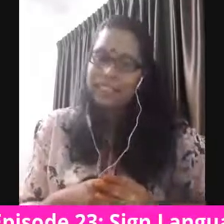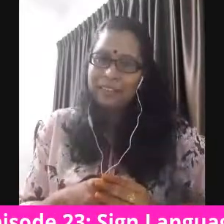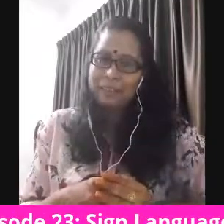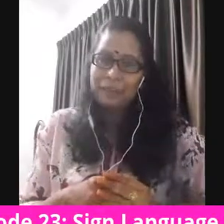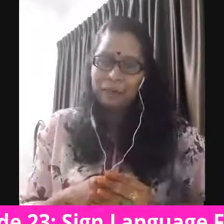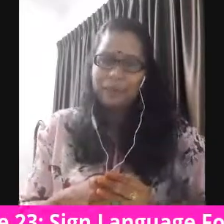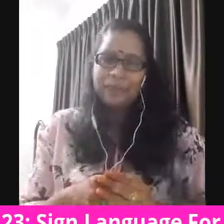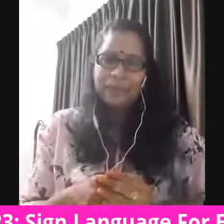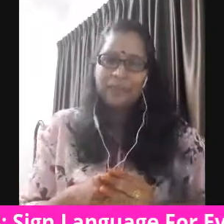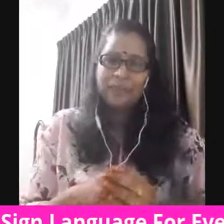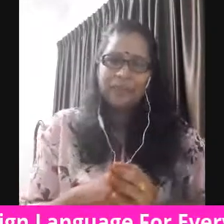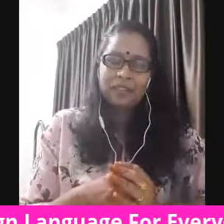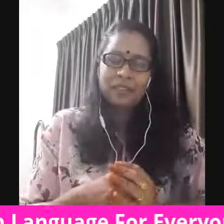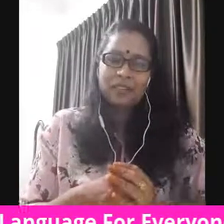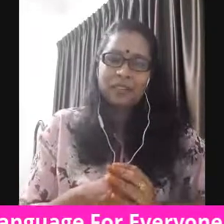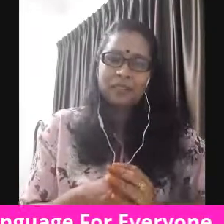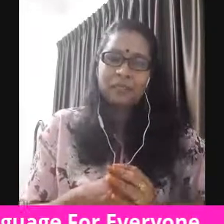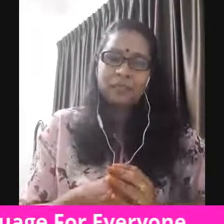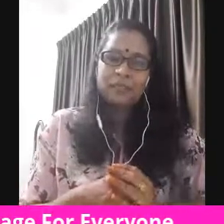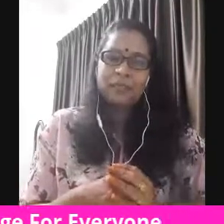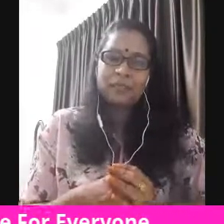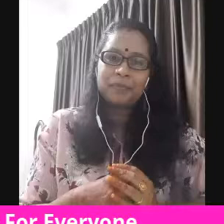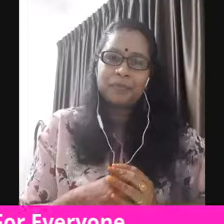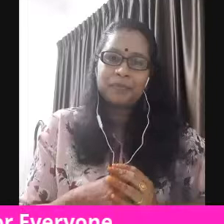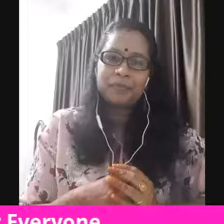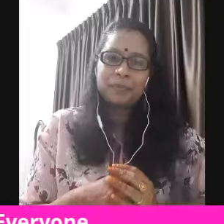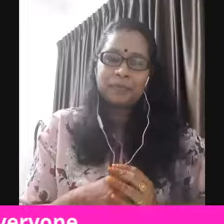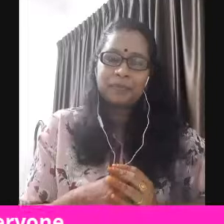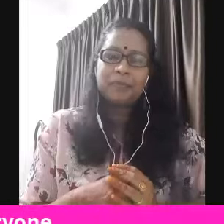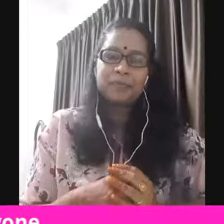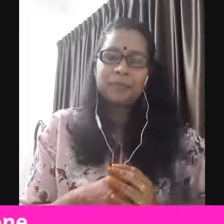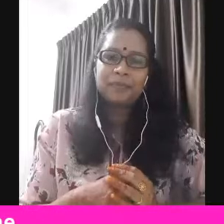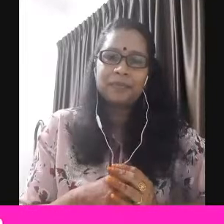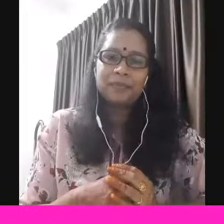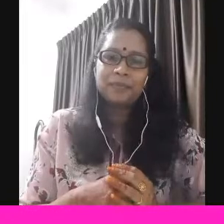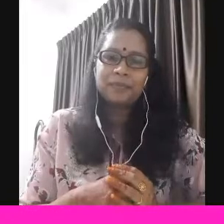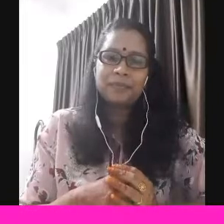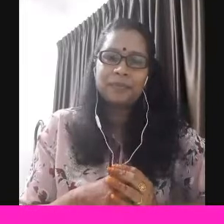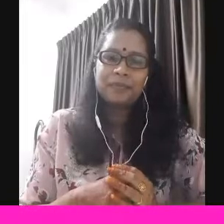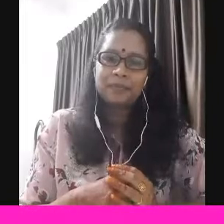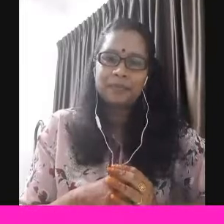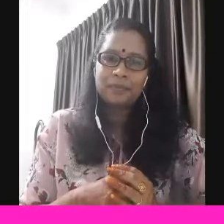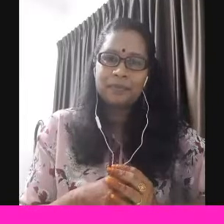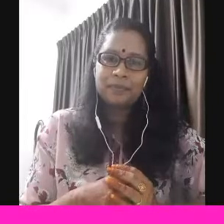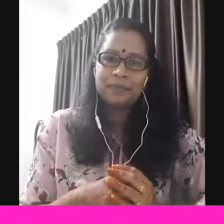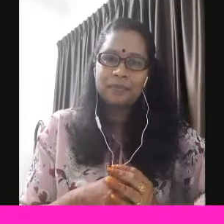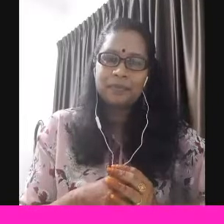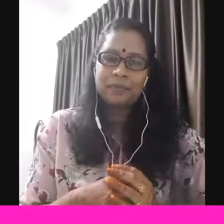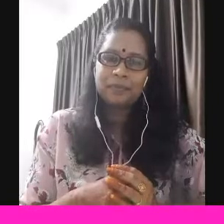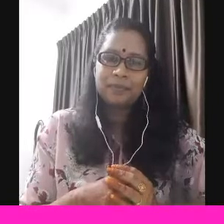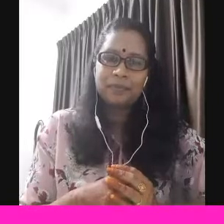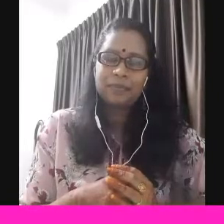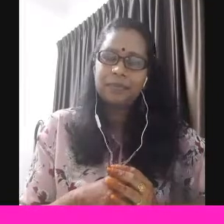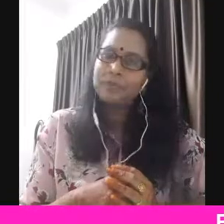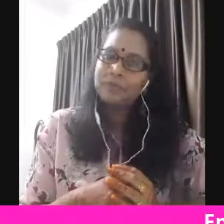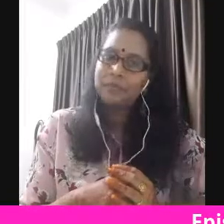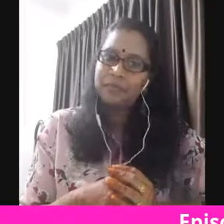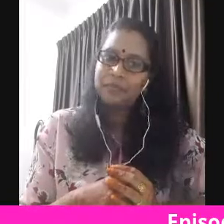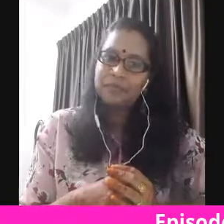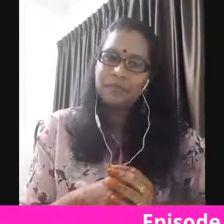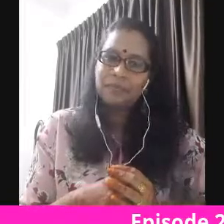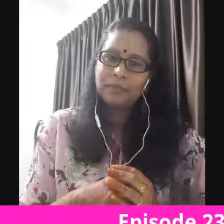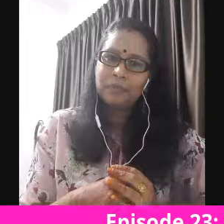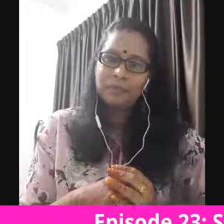Okay, that's awesome. That's a knowledge for us. And speaking about this